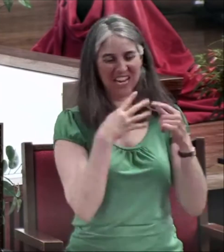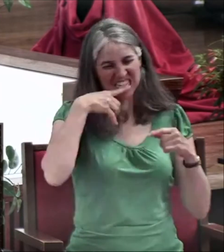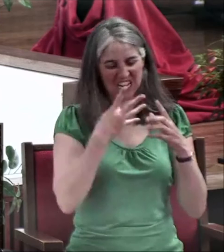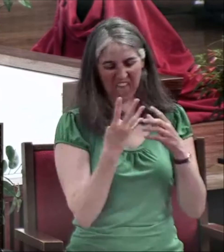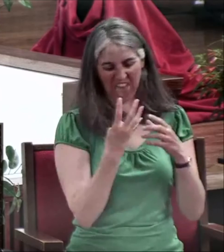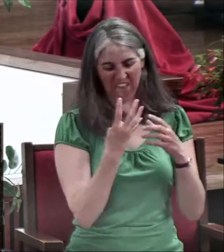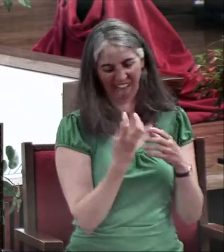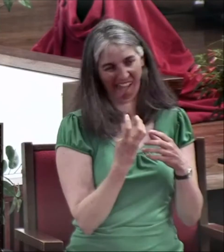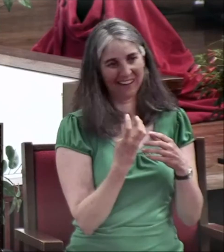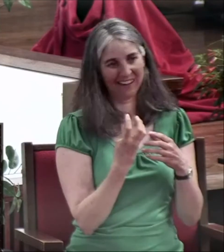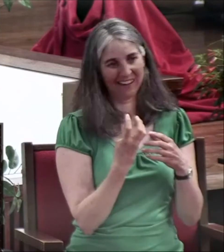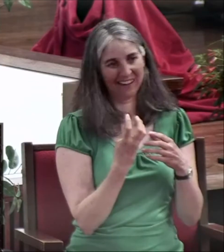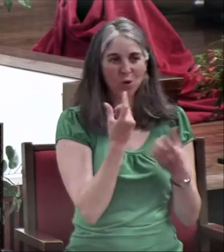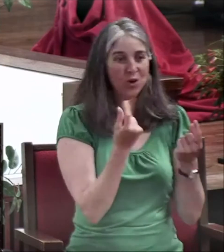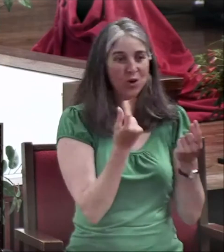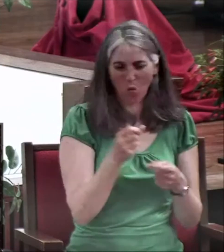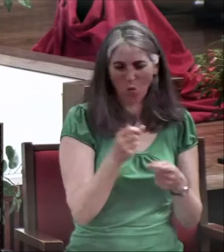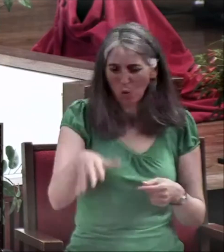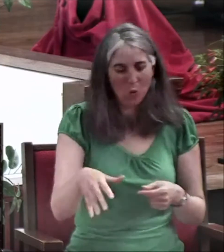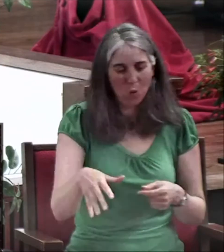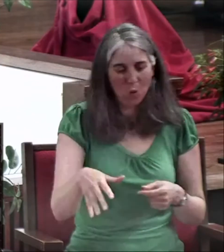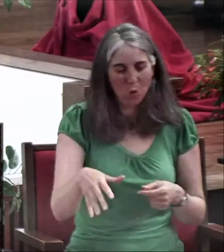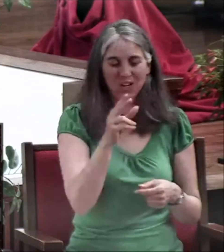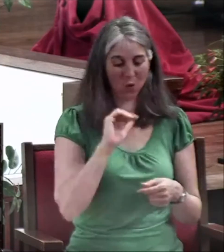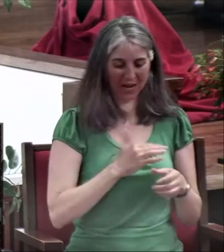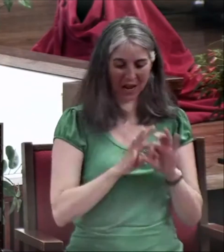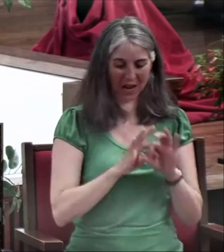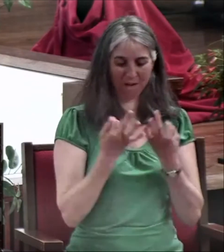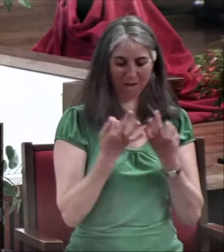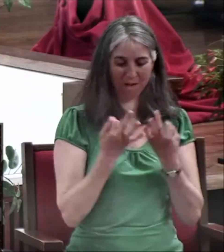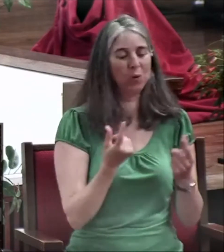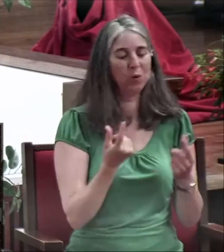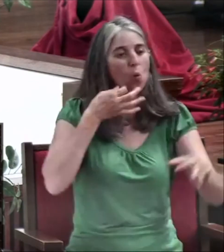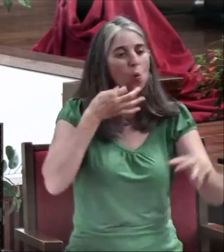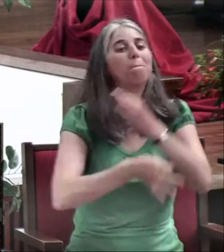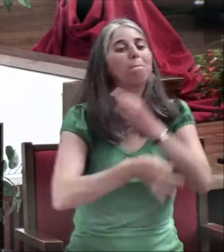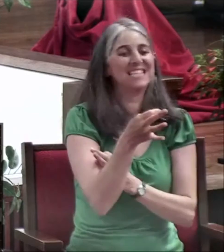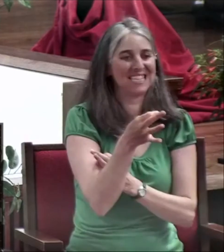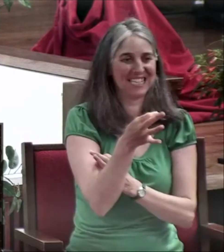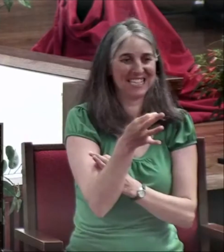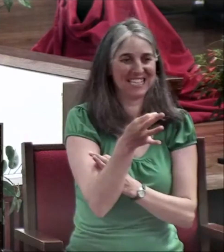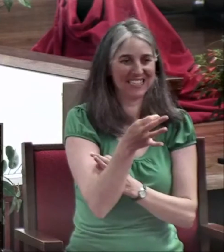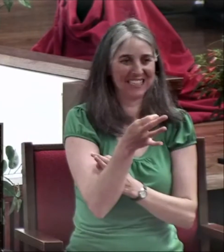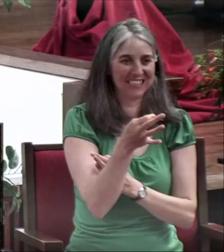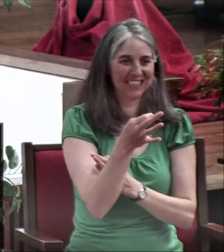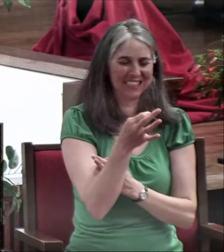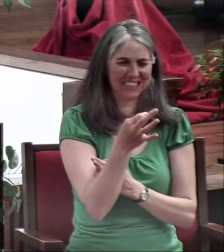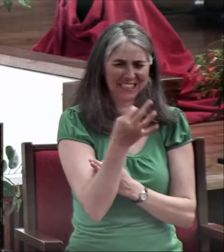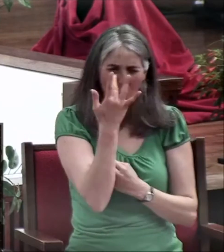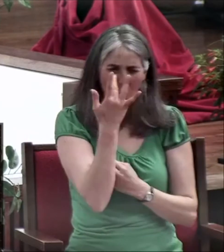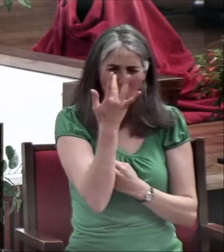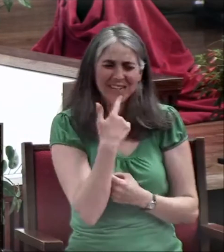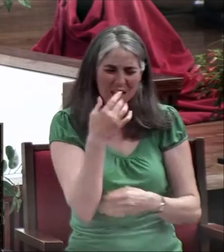throwing away, in our family, we talk about replacing. And there's a reason we talk about